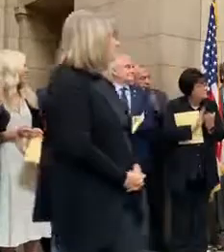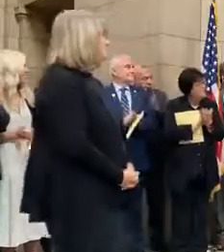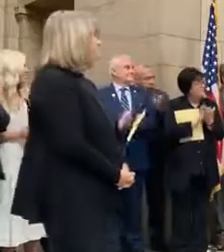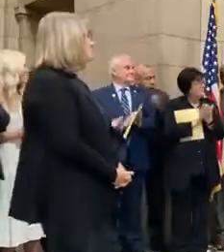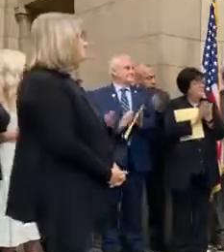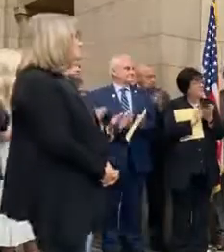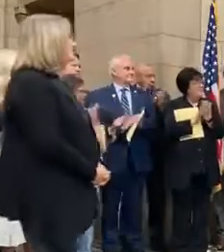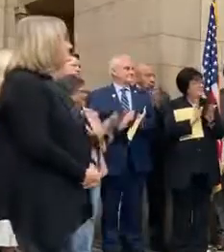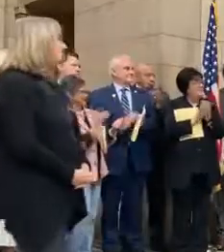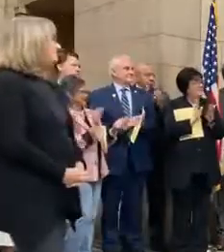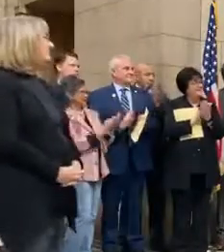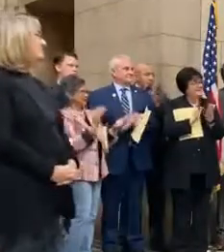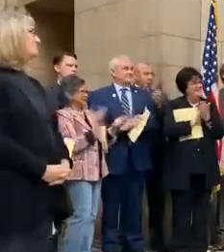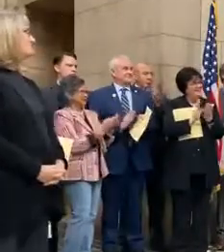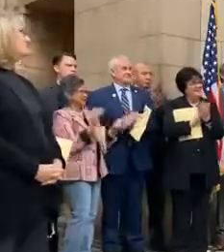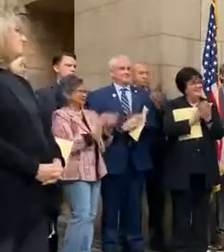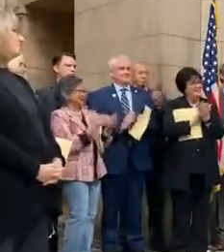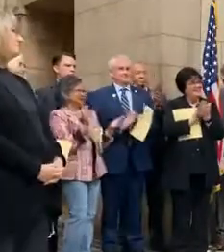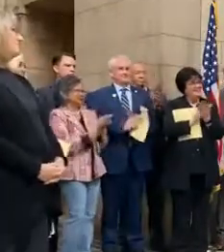McDonald.